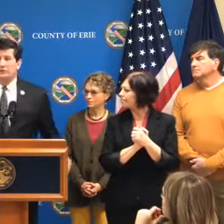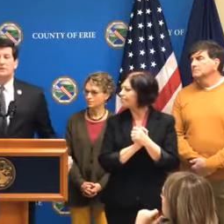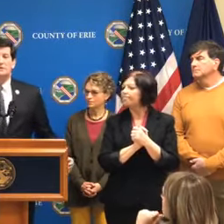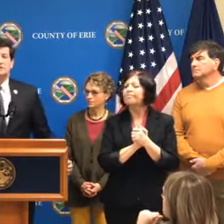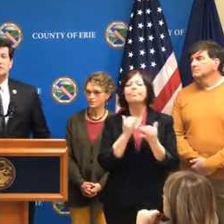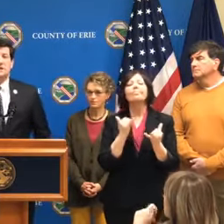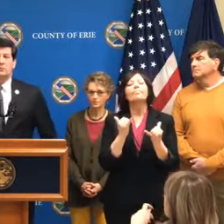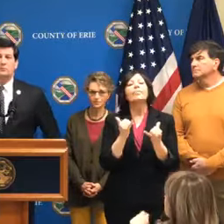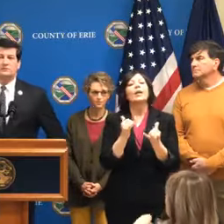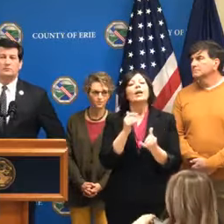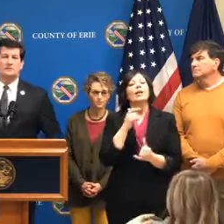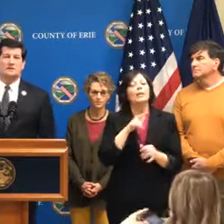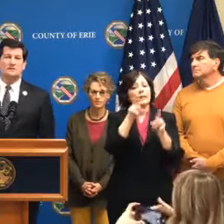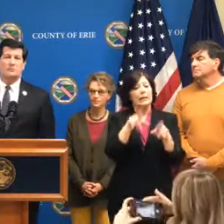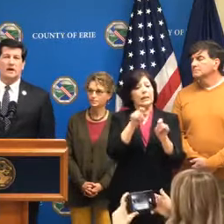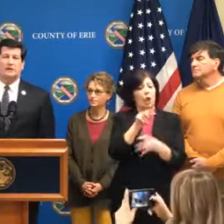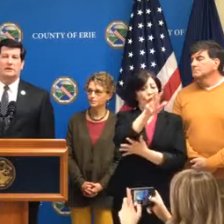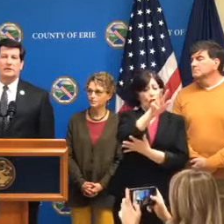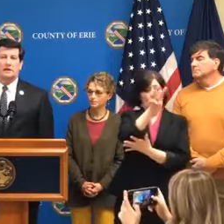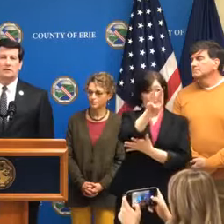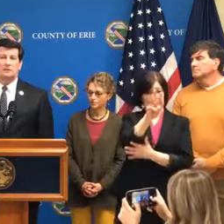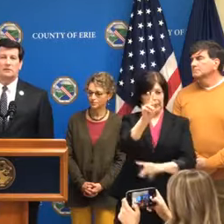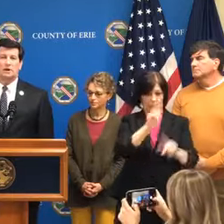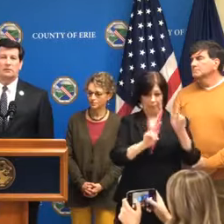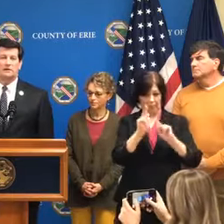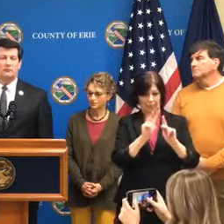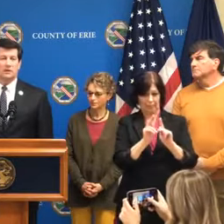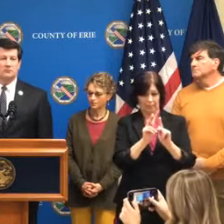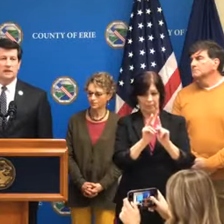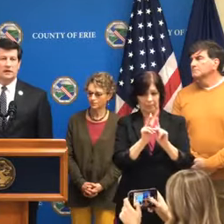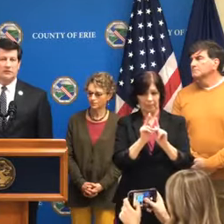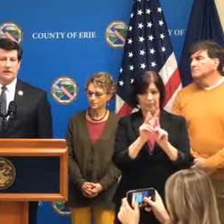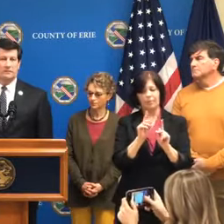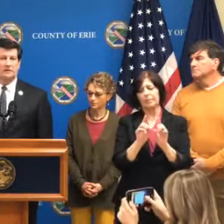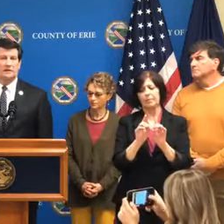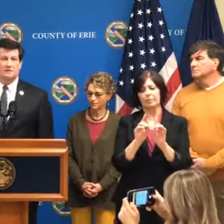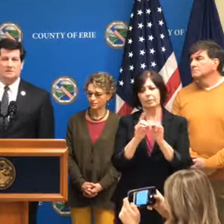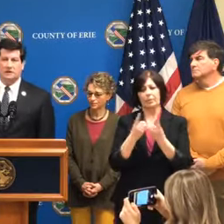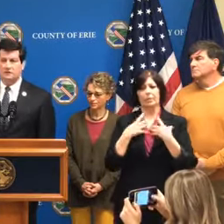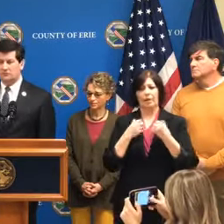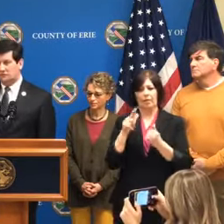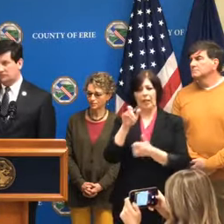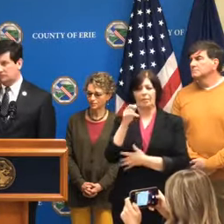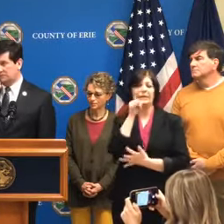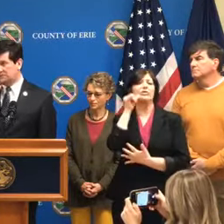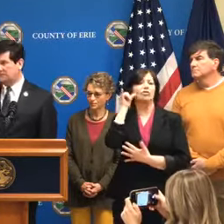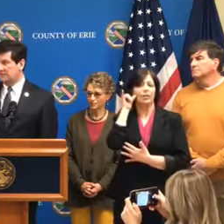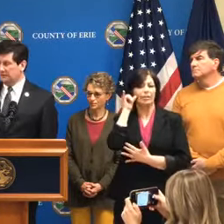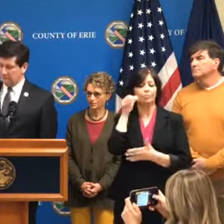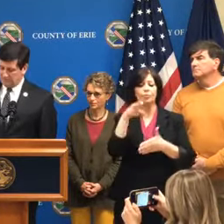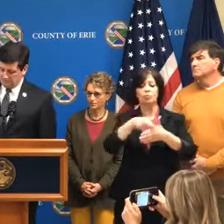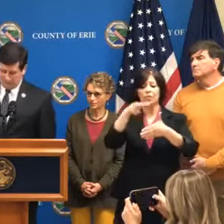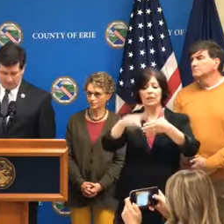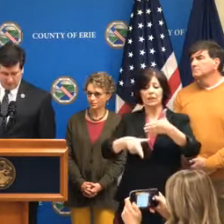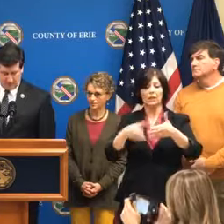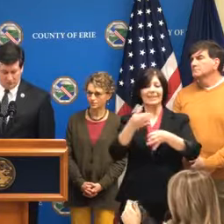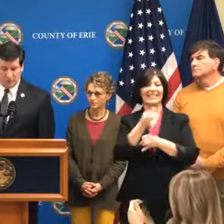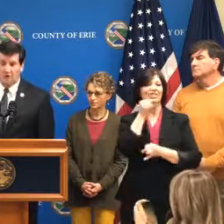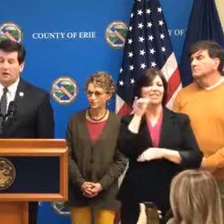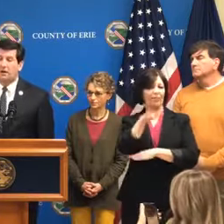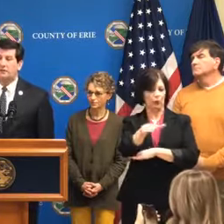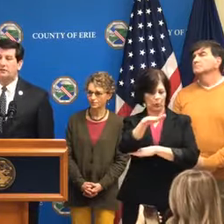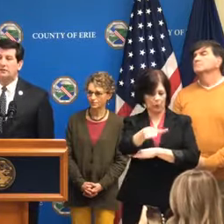there were 36 samples that were tested by our Erie County Department of Public Health Lab yesterday. The results were received later in the